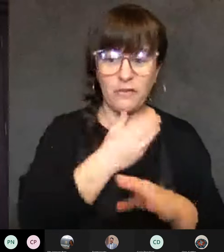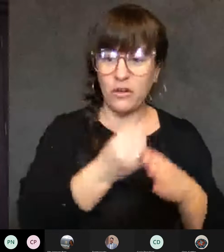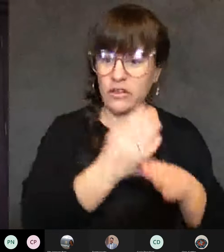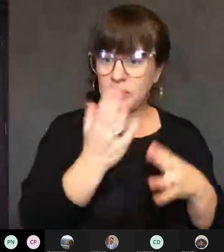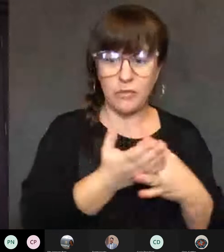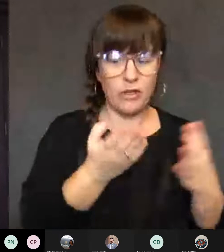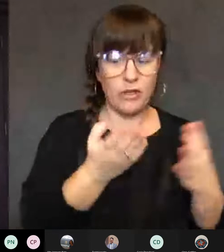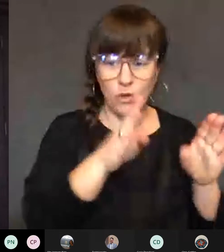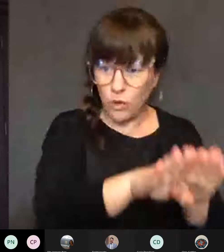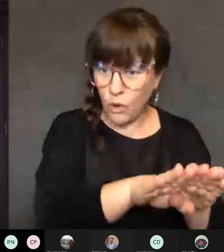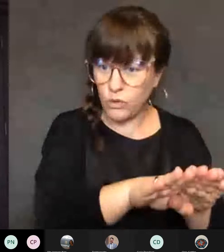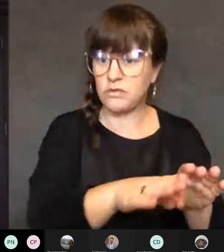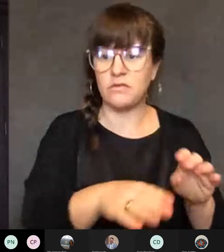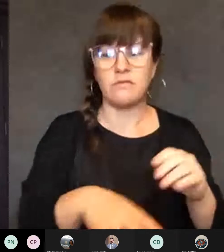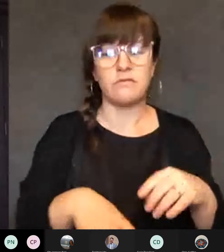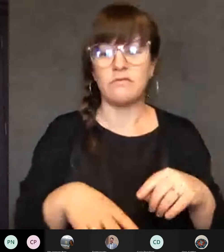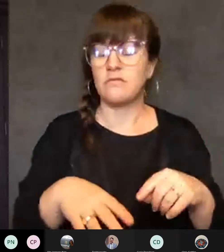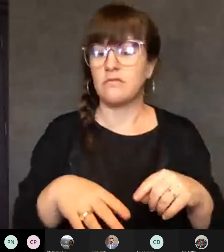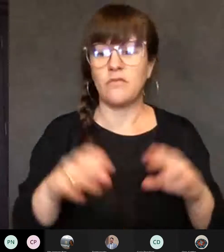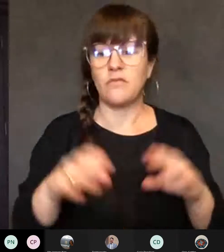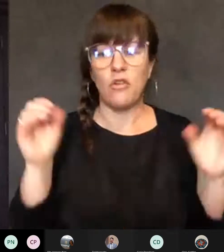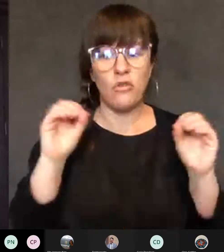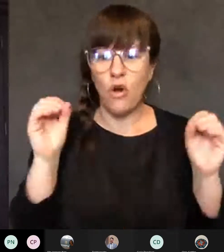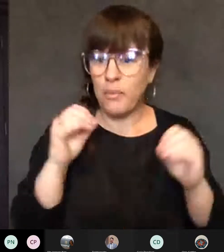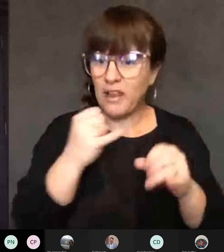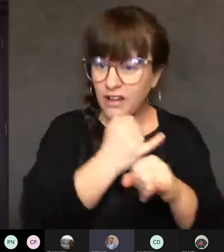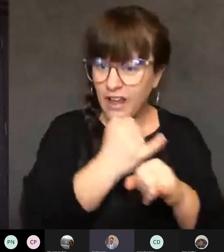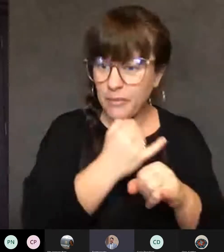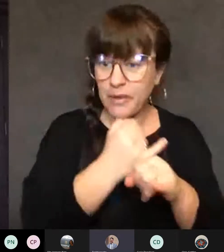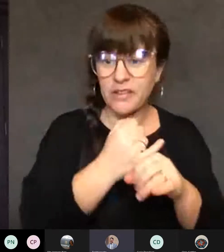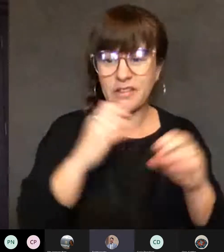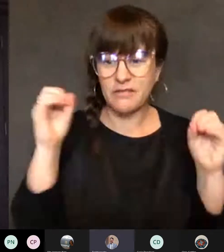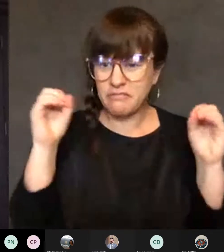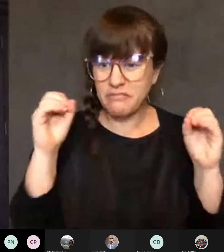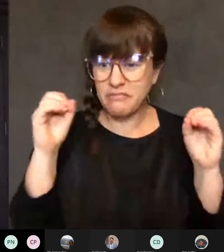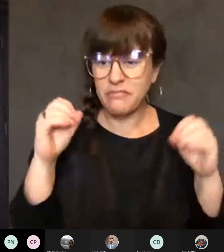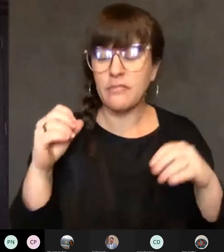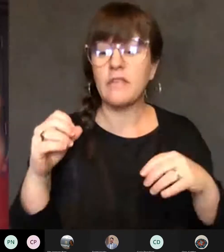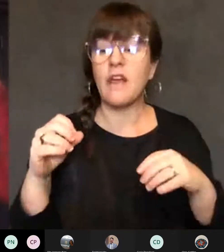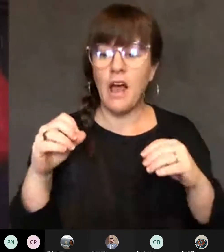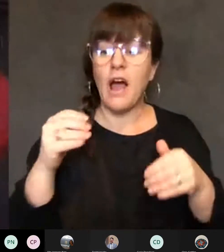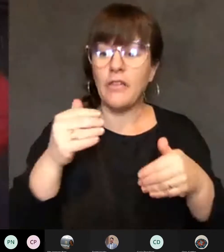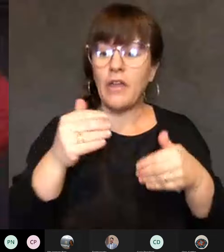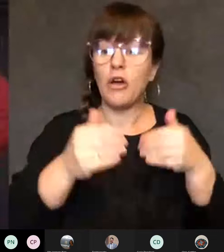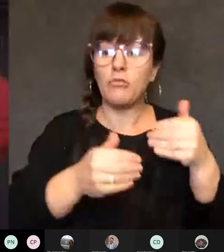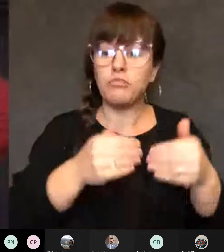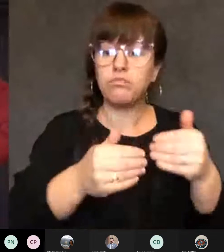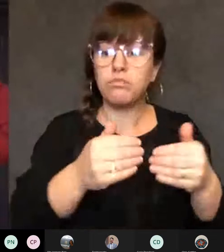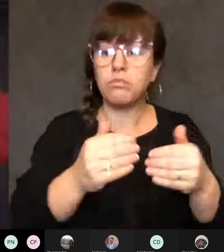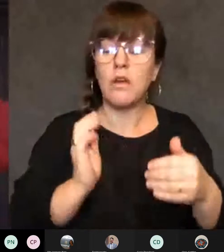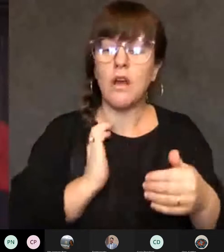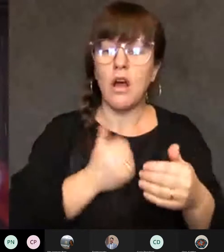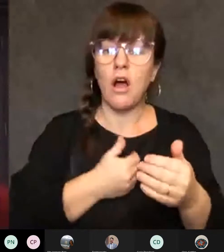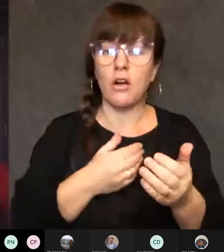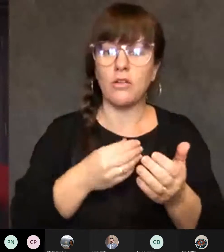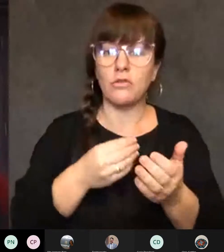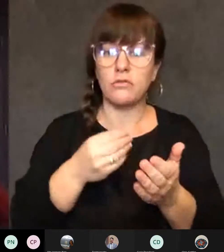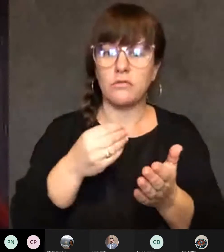let anybody on. We didn't have anybody on campus. We eventually, our revenue was just